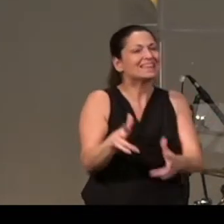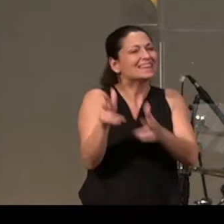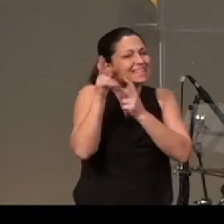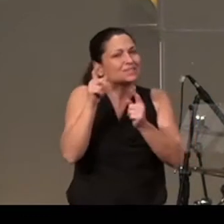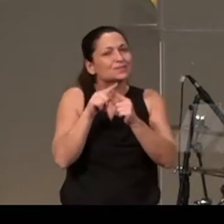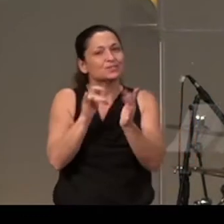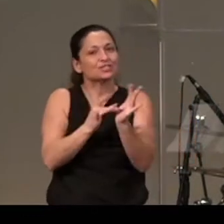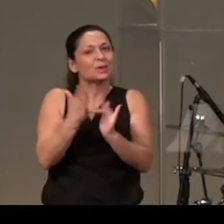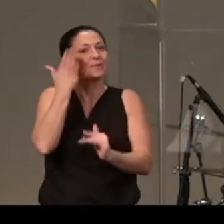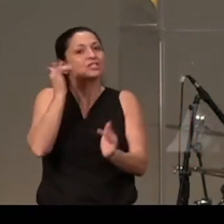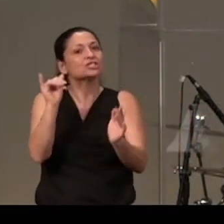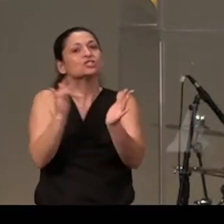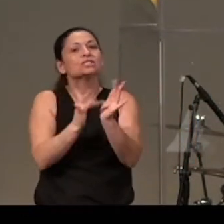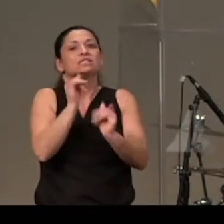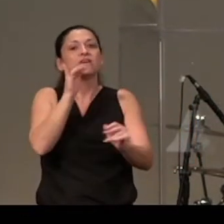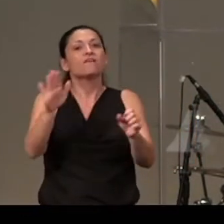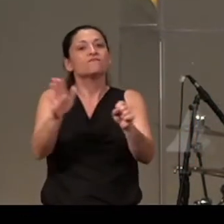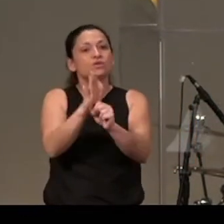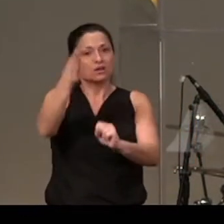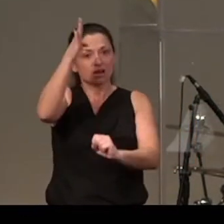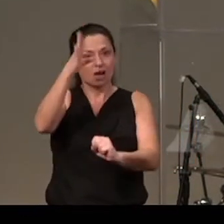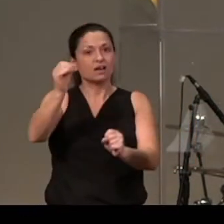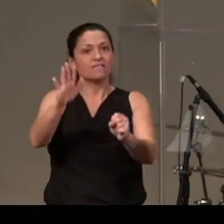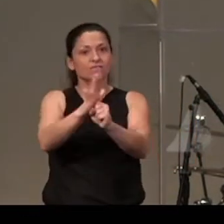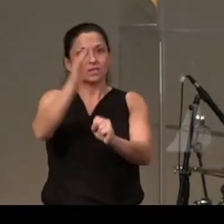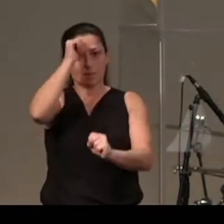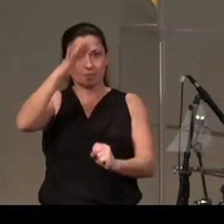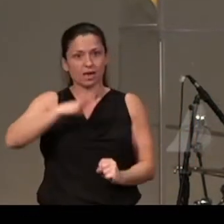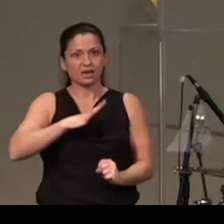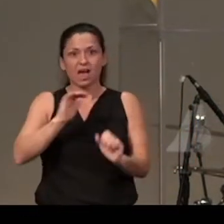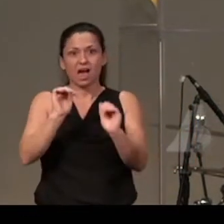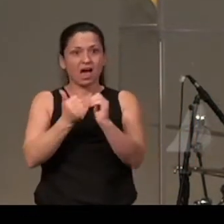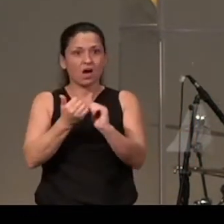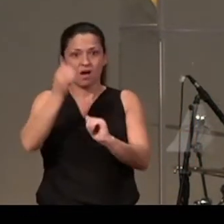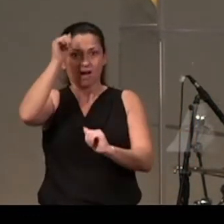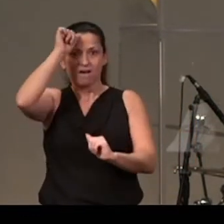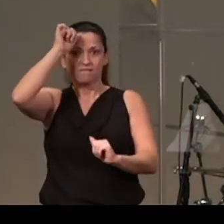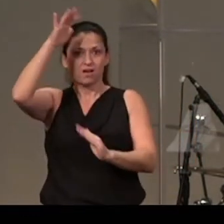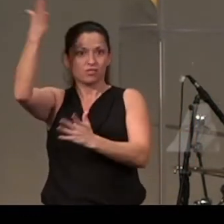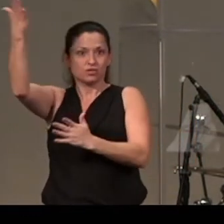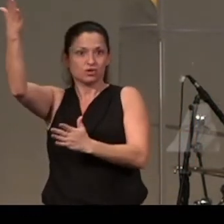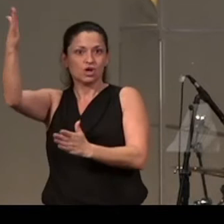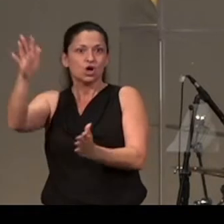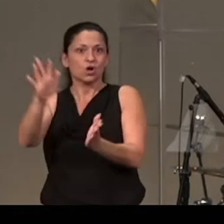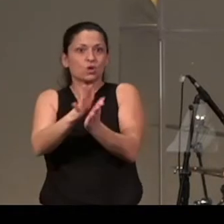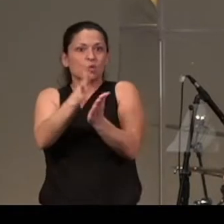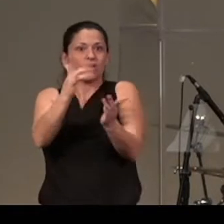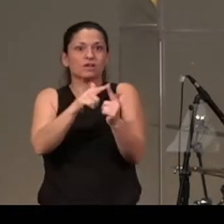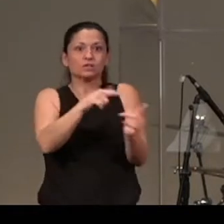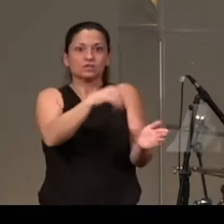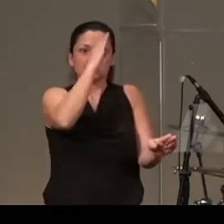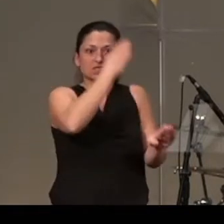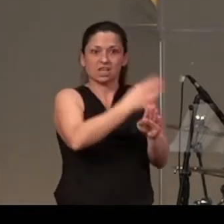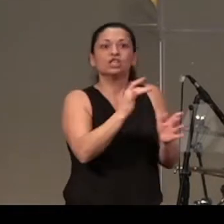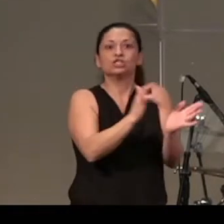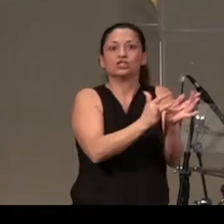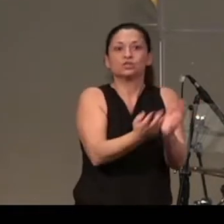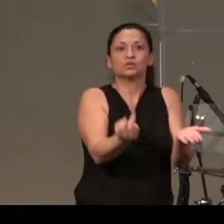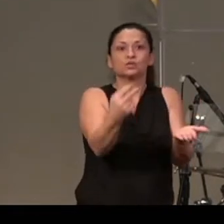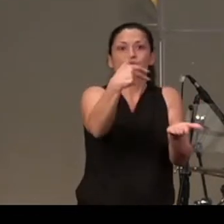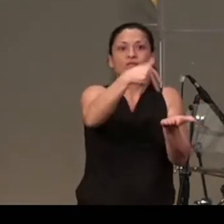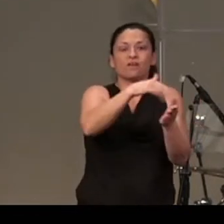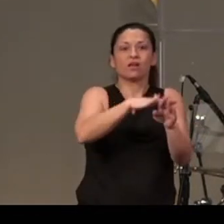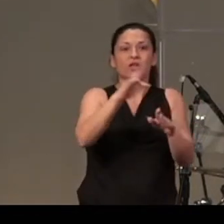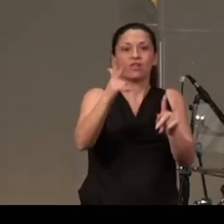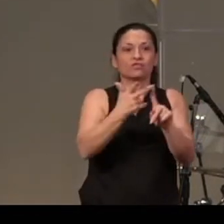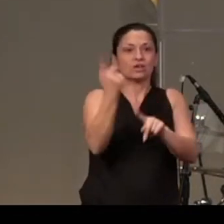Jesus, because Jesus is fully God and fully man. How did the Father glorify the Son? That when Jesus was crucified on the third day, the Father raised